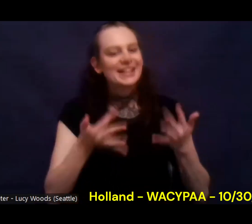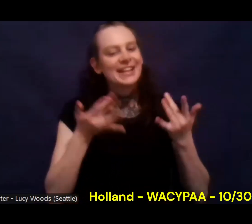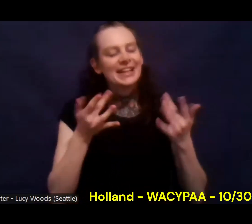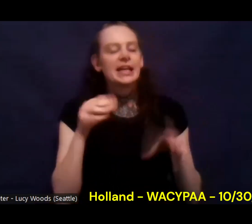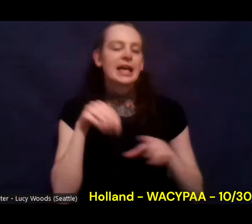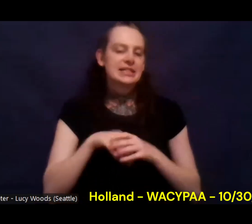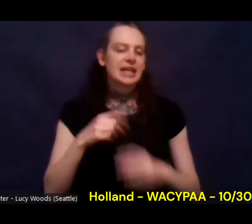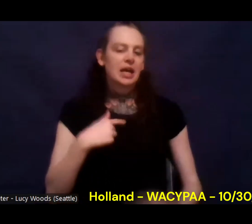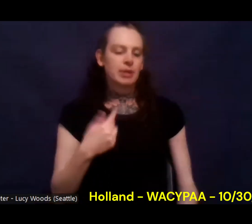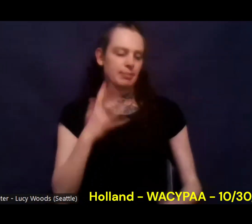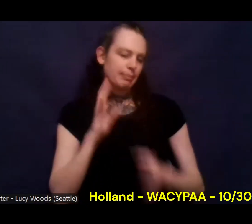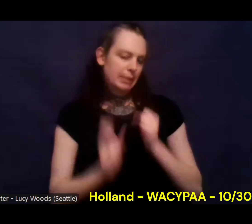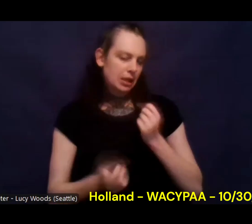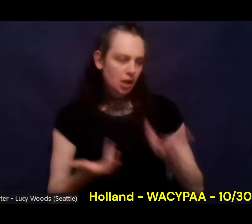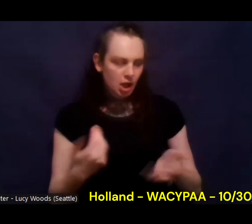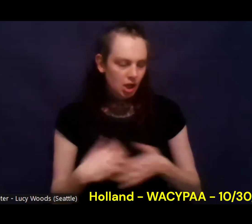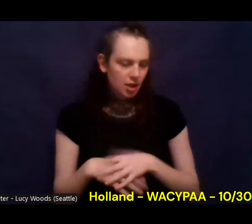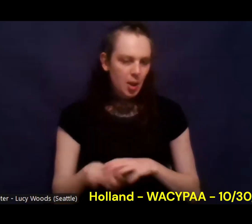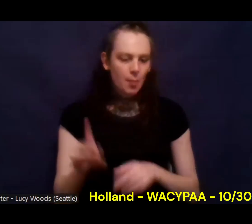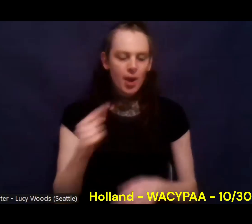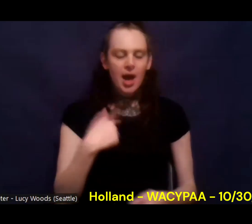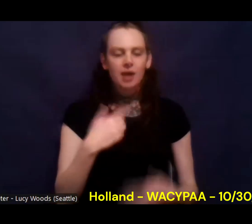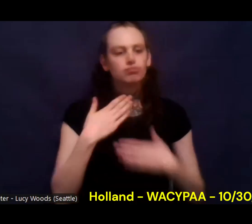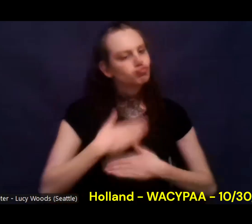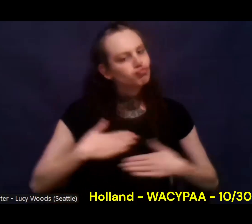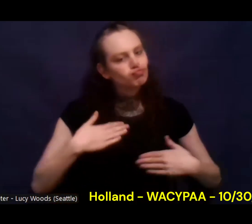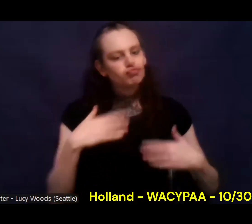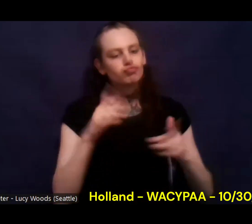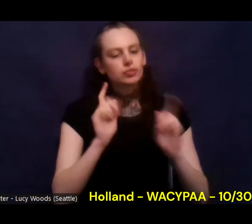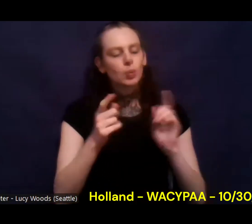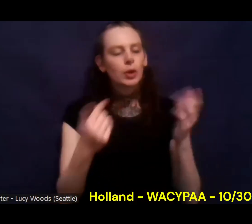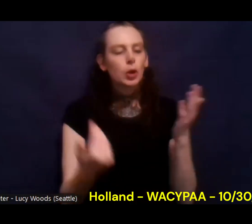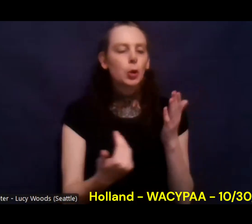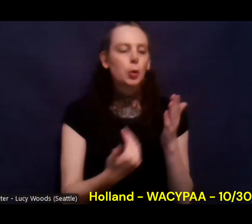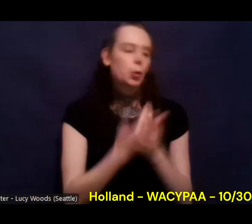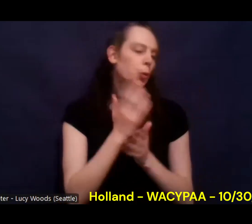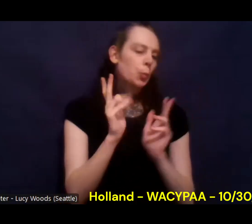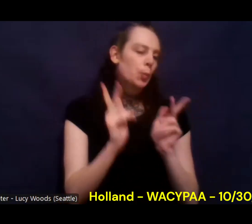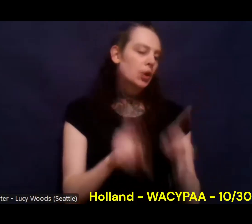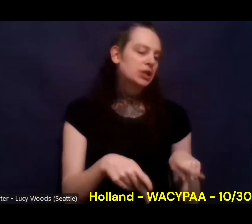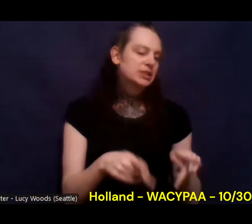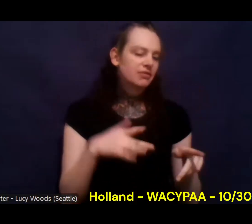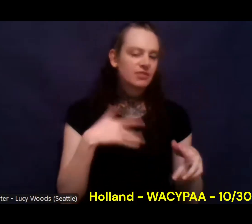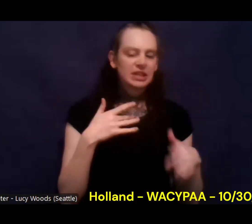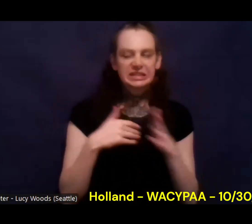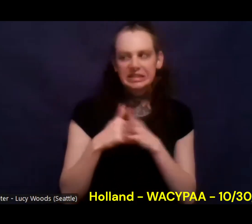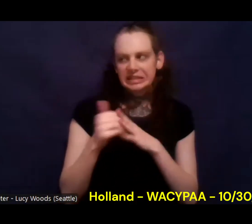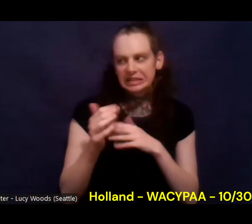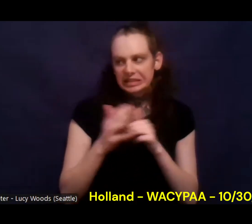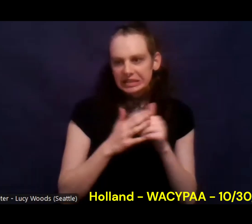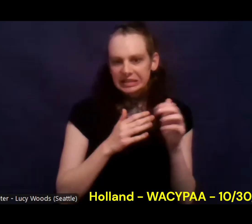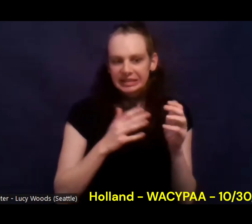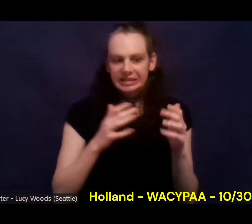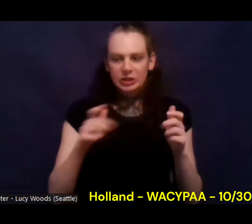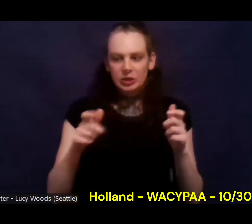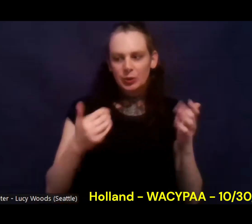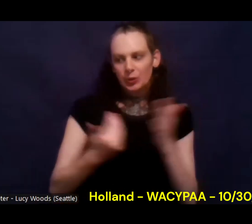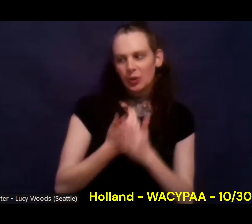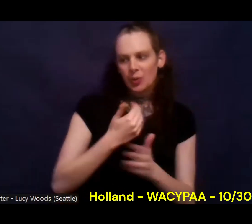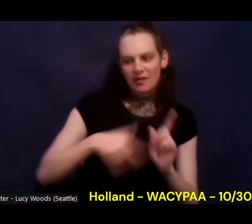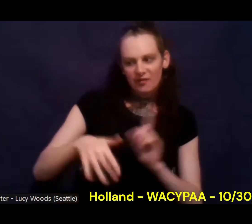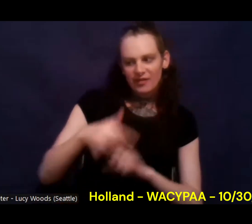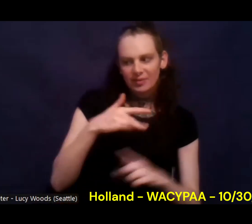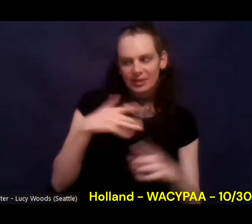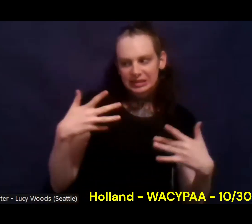to the newcomer who feels uncomfortable in their skin in a big, scary environment and like letting them know that like, hey, like